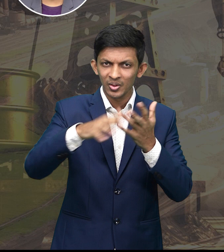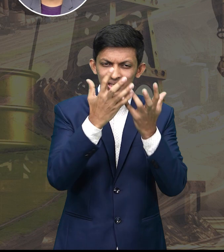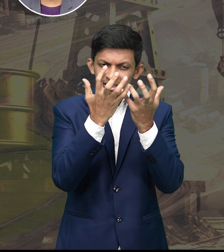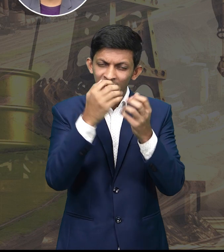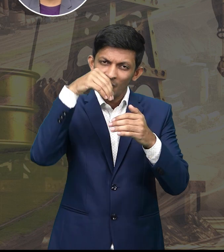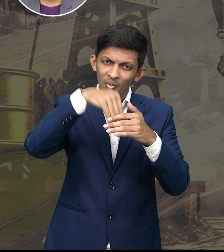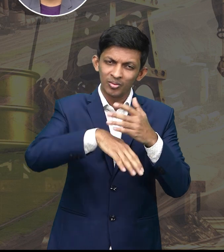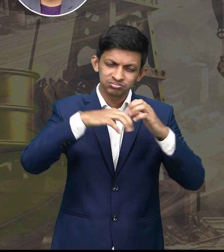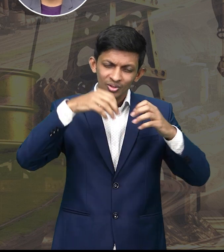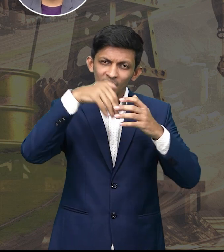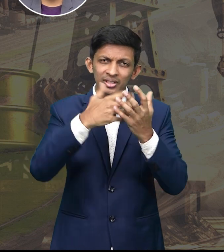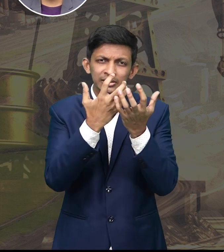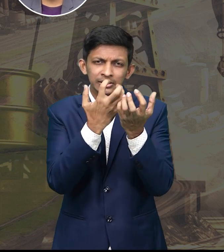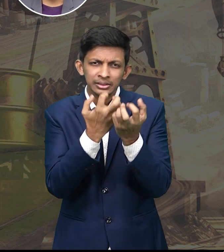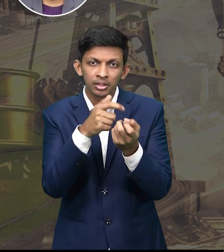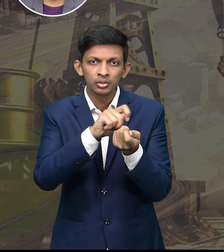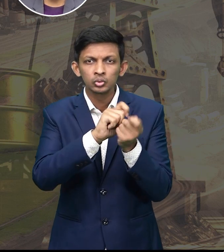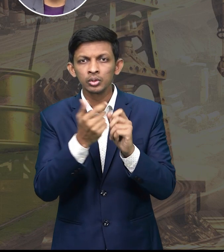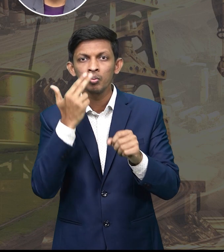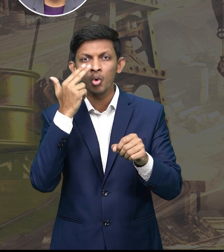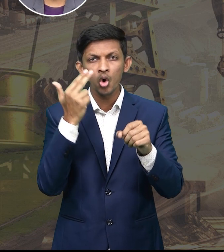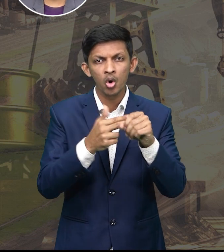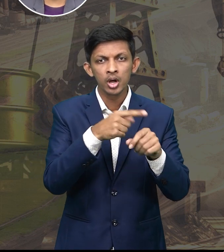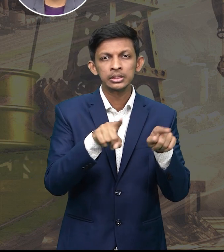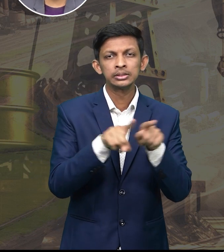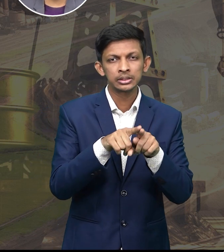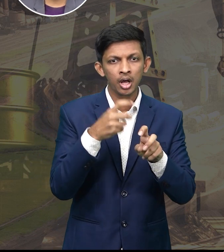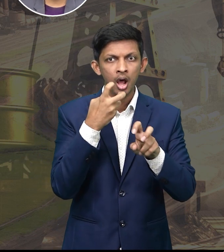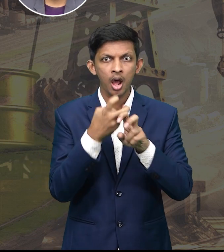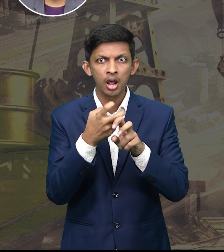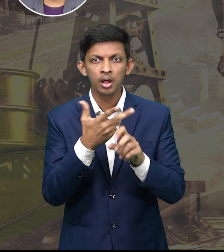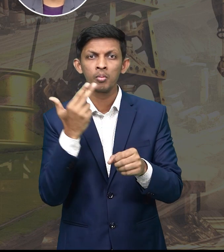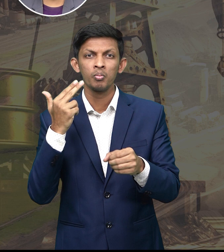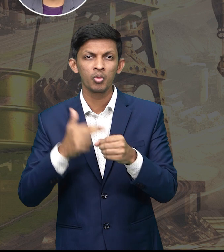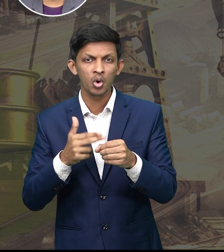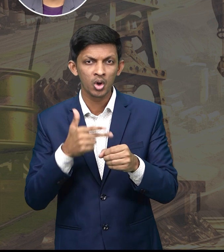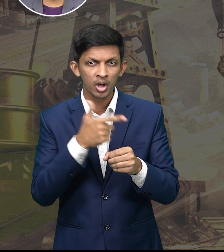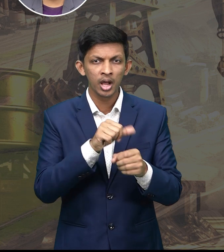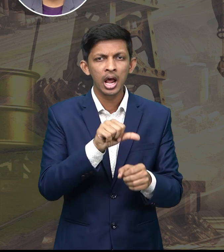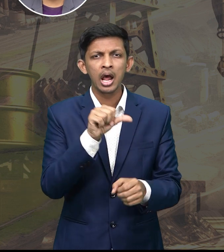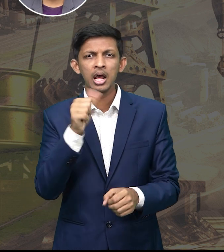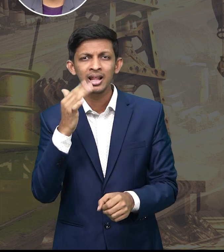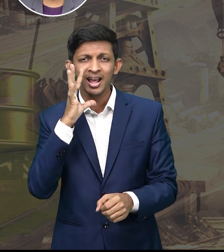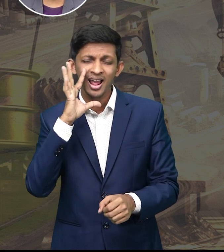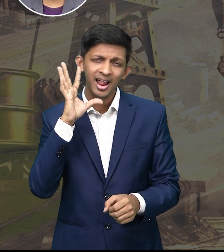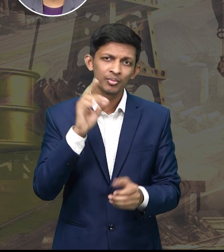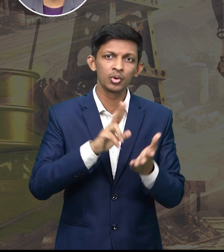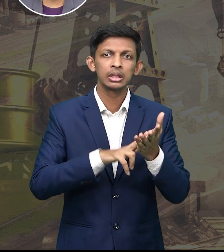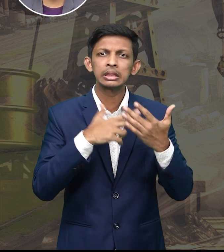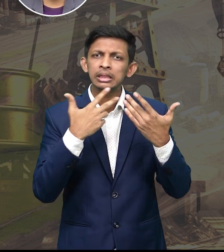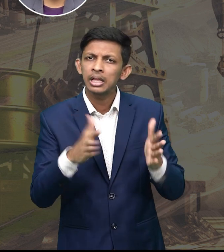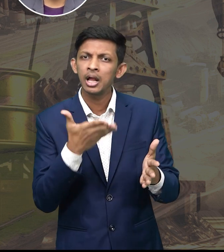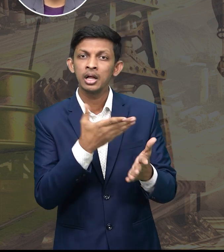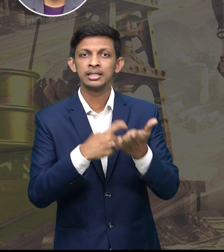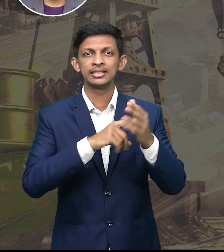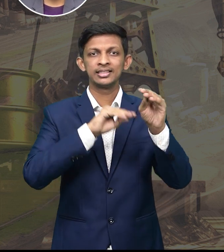The fossil fuels like coal and petroleum are another important natural